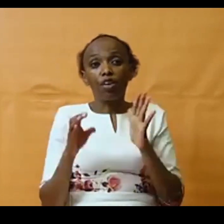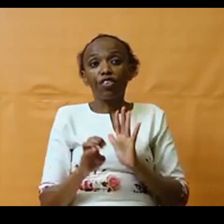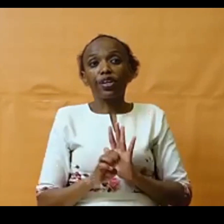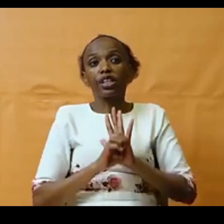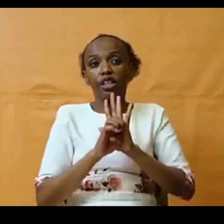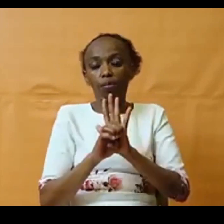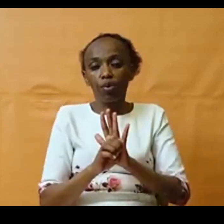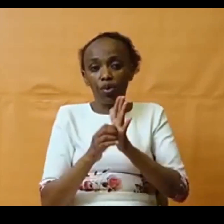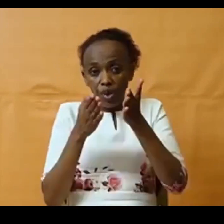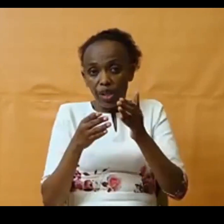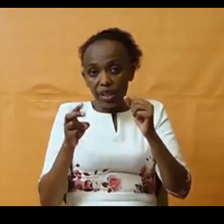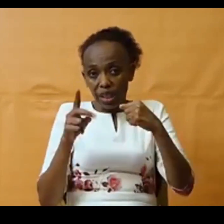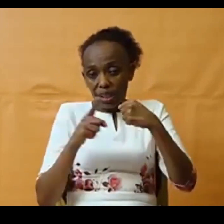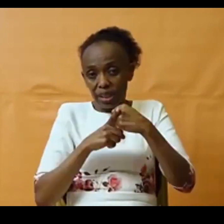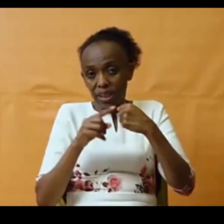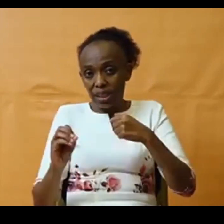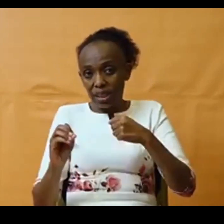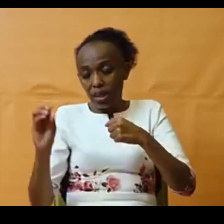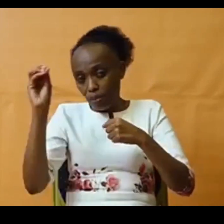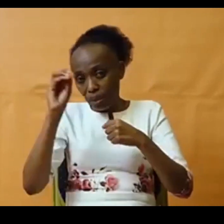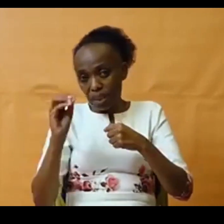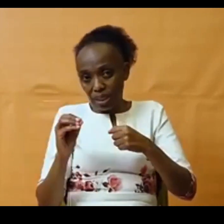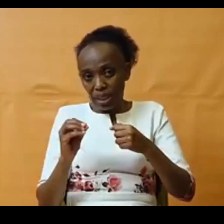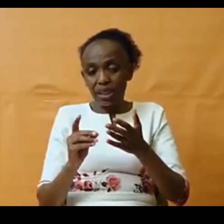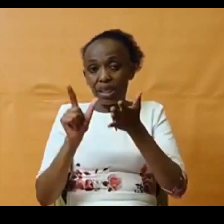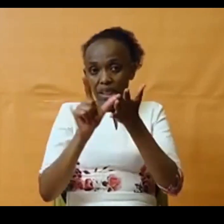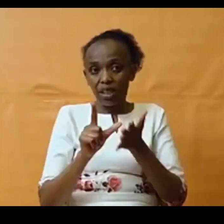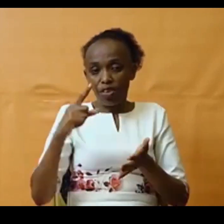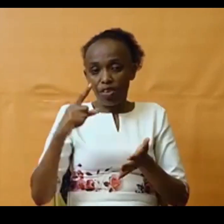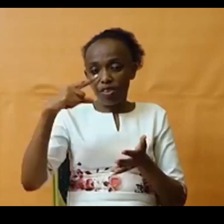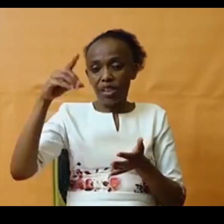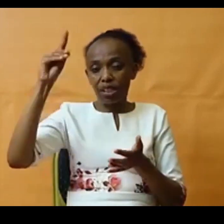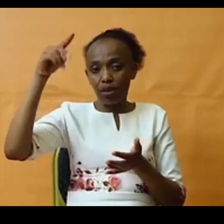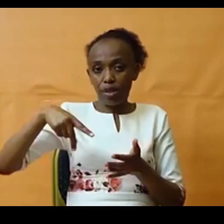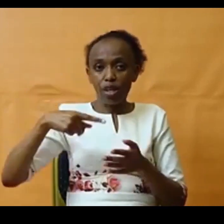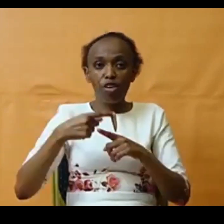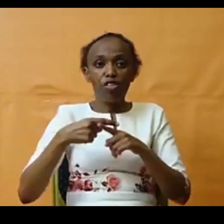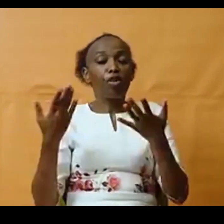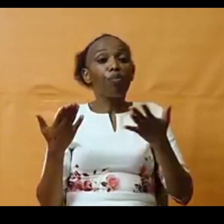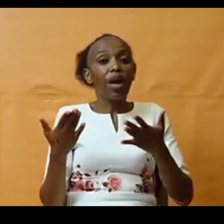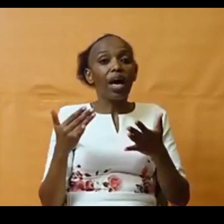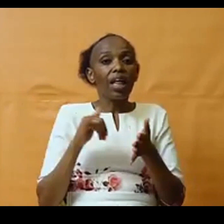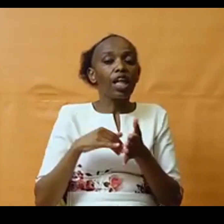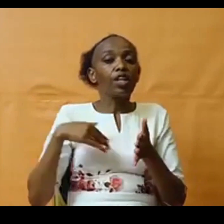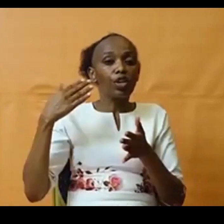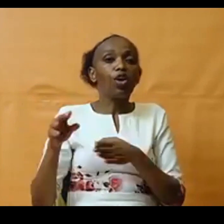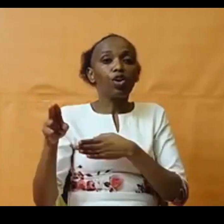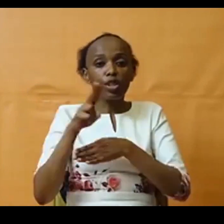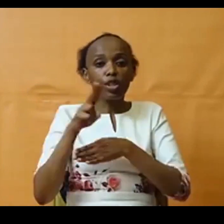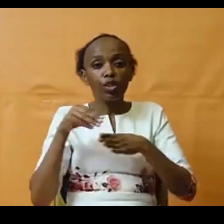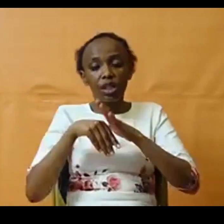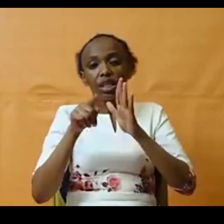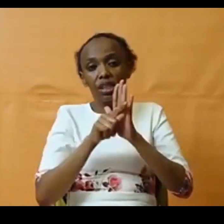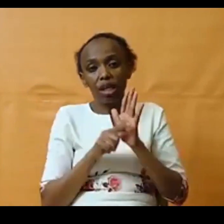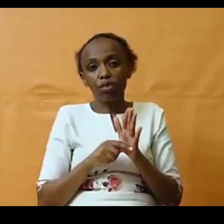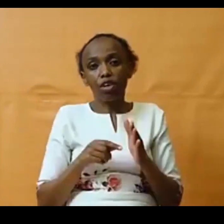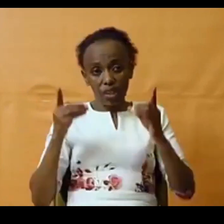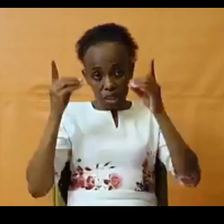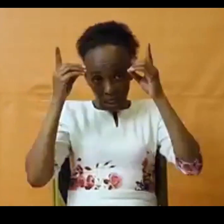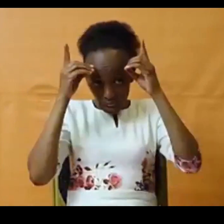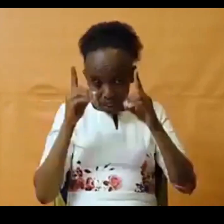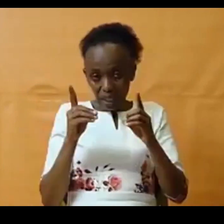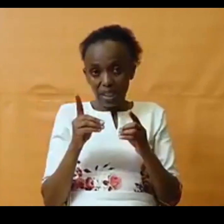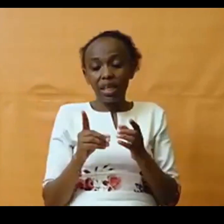this 60% debt to GDP threshold come from that we always use in terms of determining debt